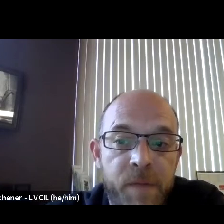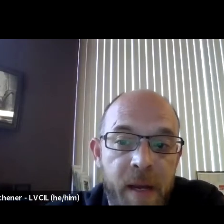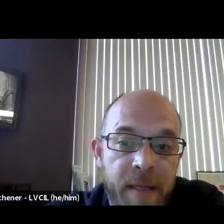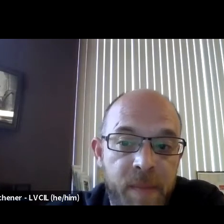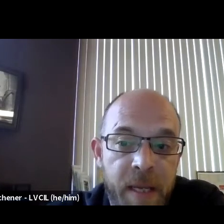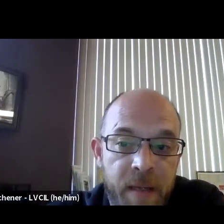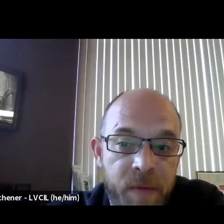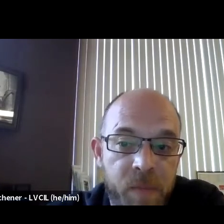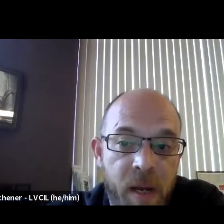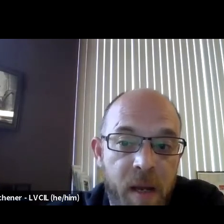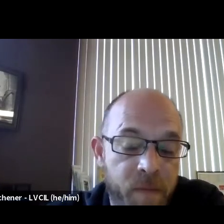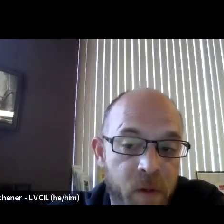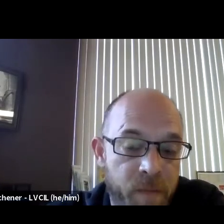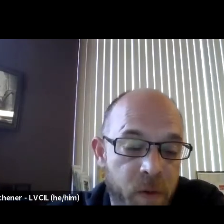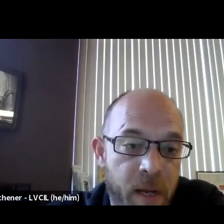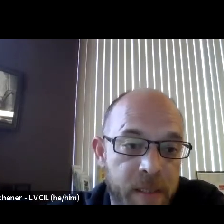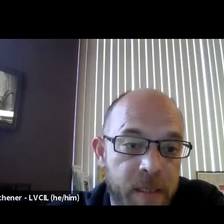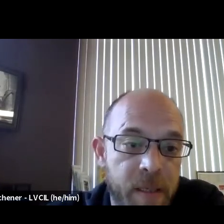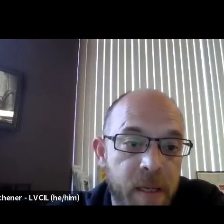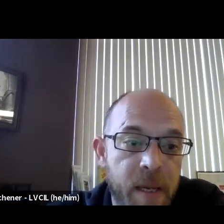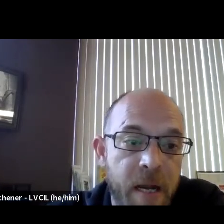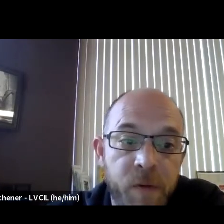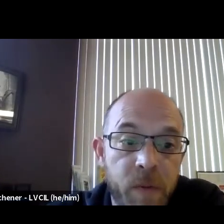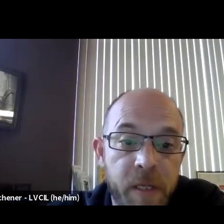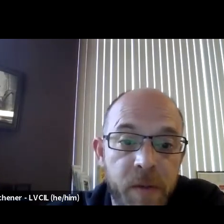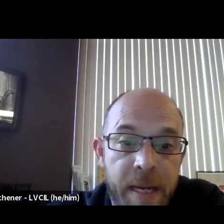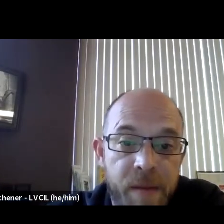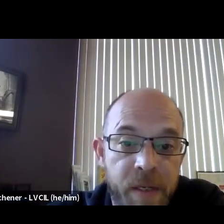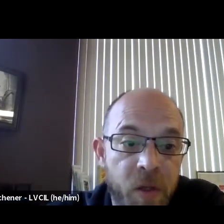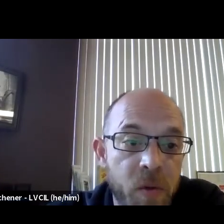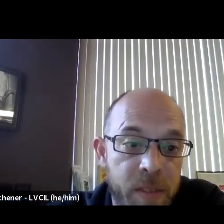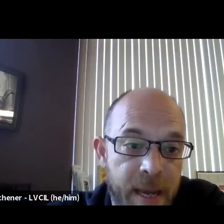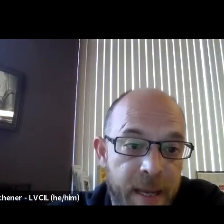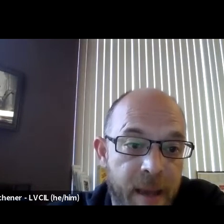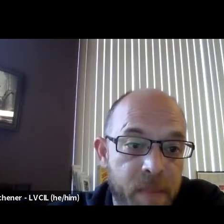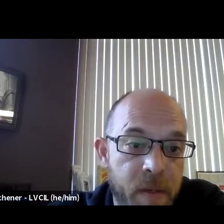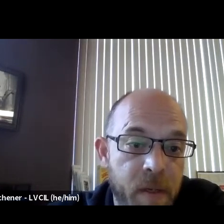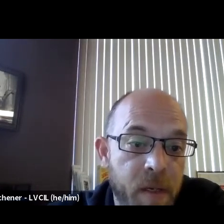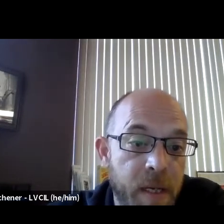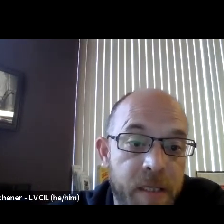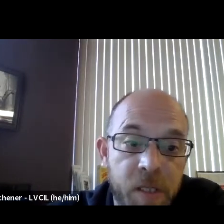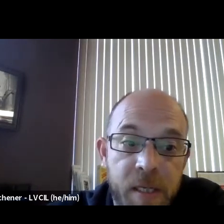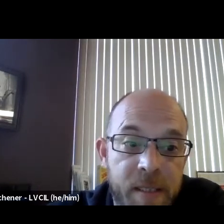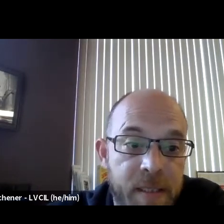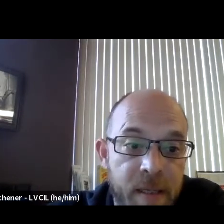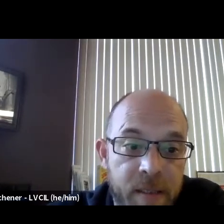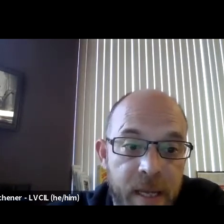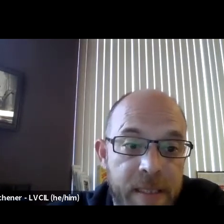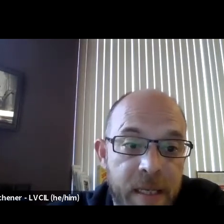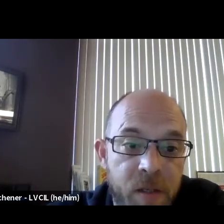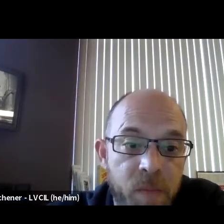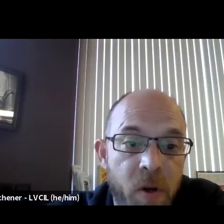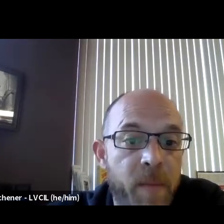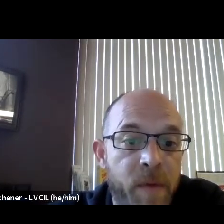you identified at the beginning of this of your process, and if you're really doing anything to close that gap. In addition, as the